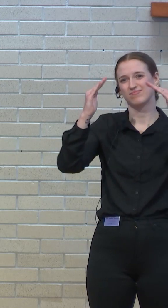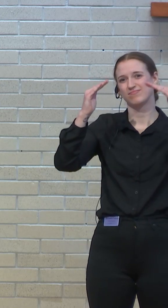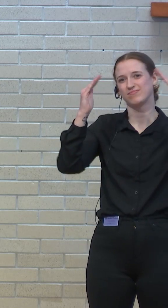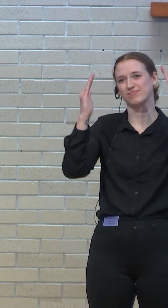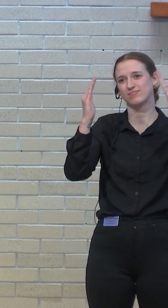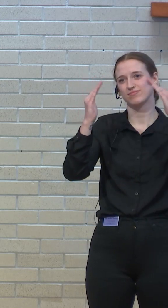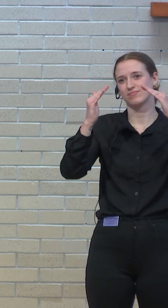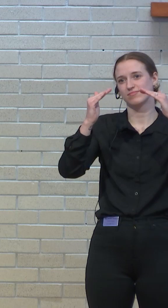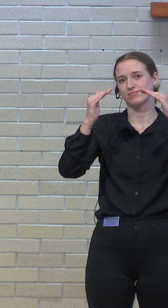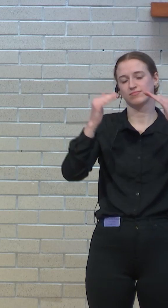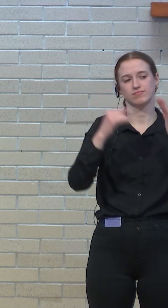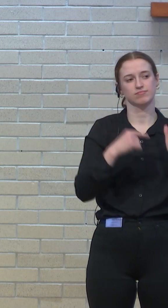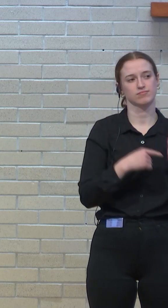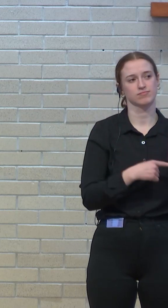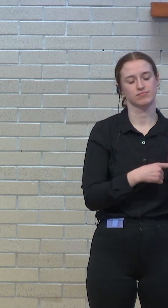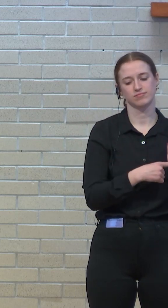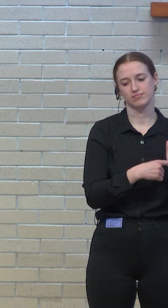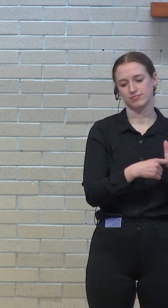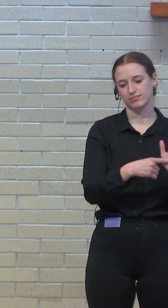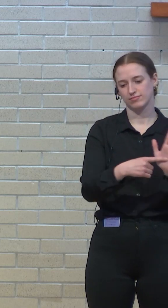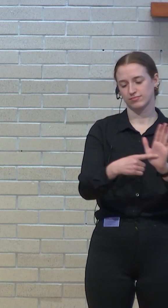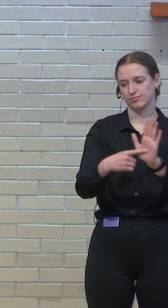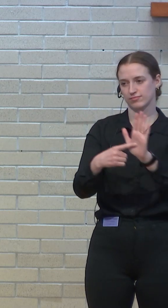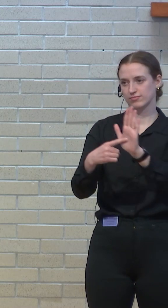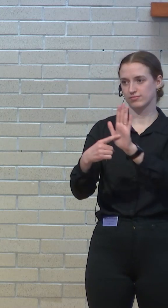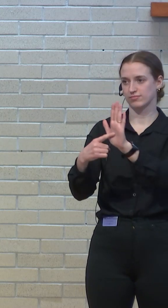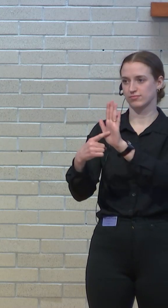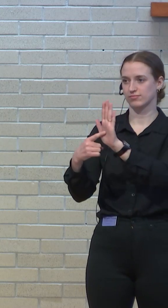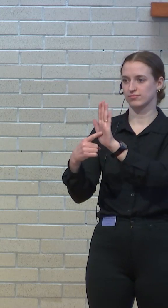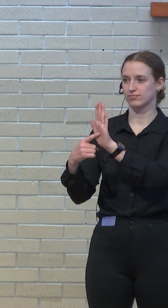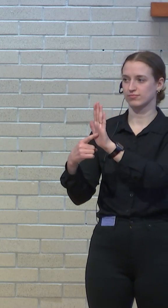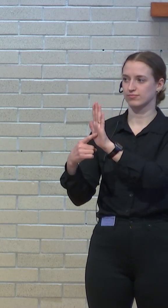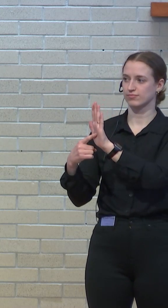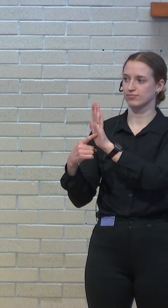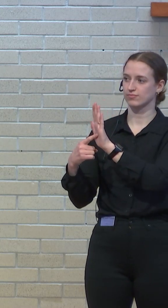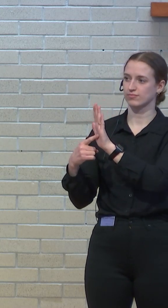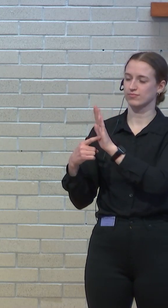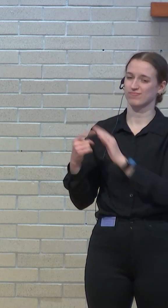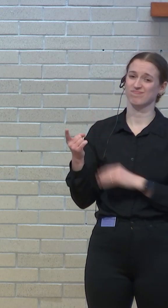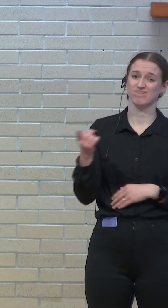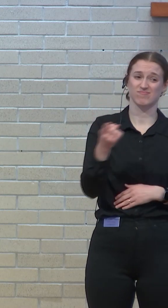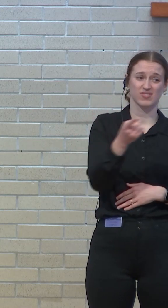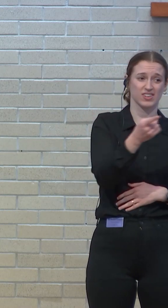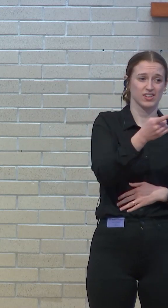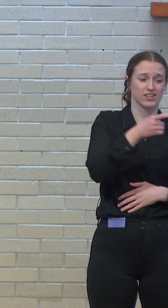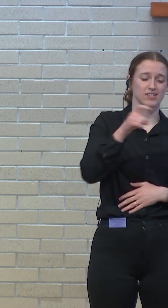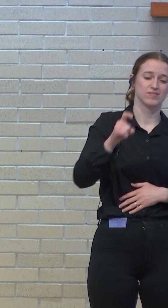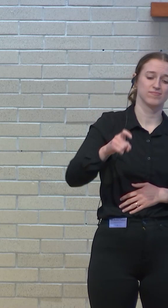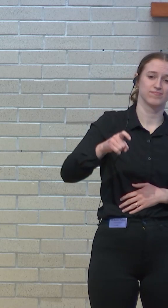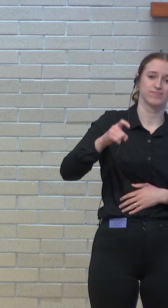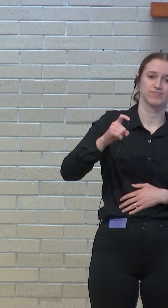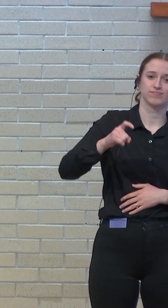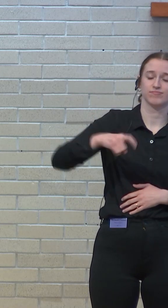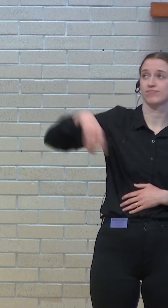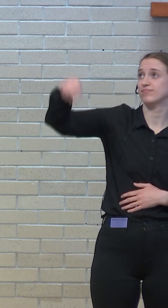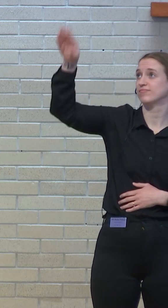troubles show that you need